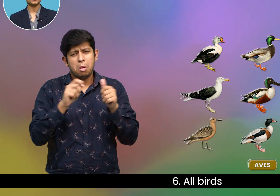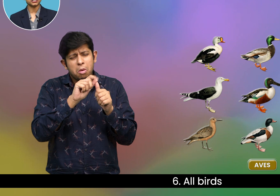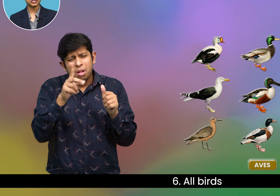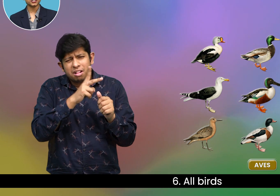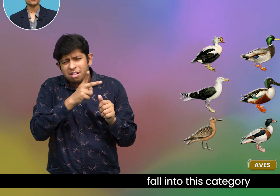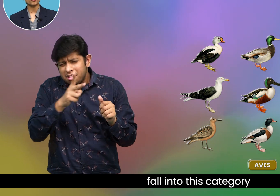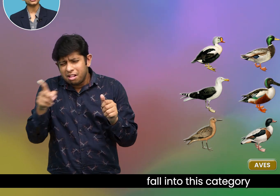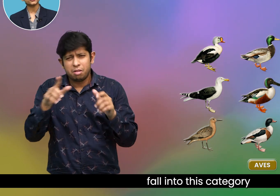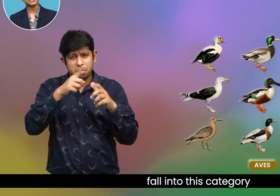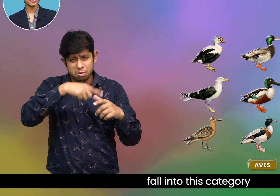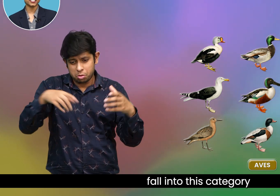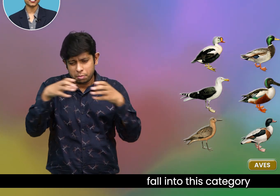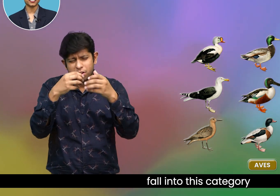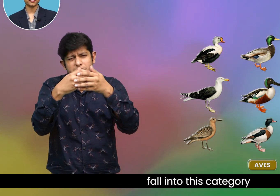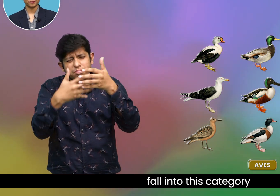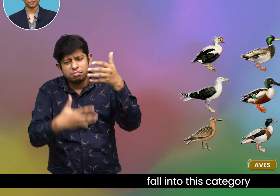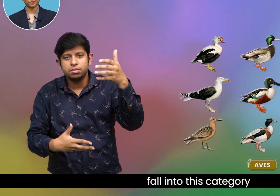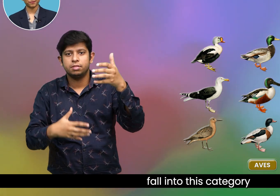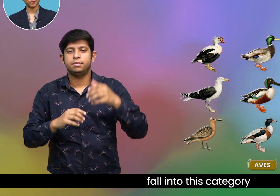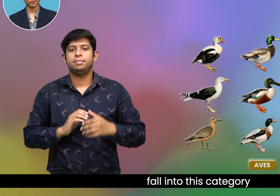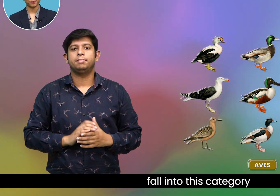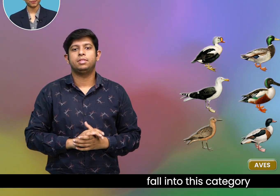All birds fall into this category.